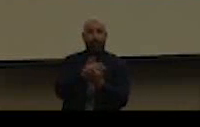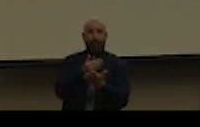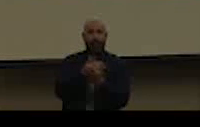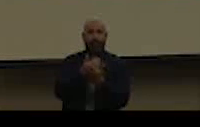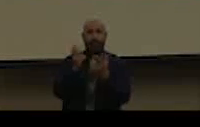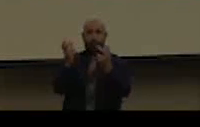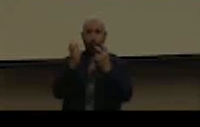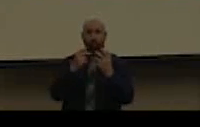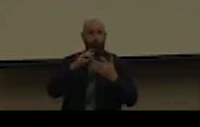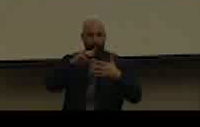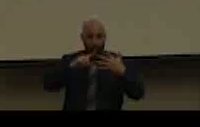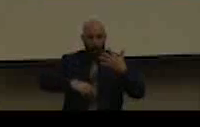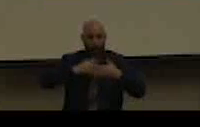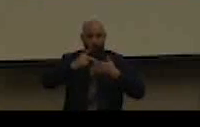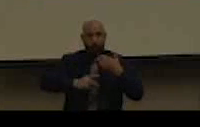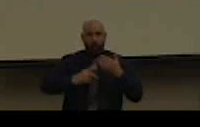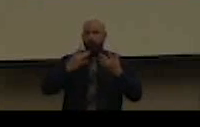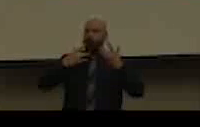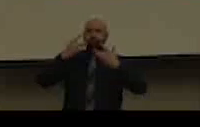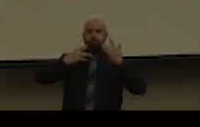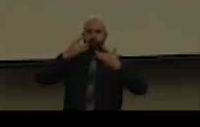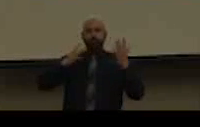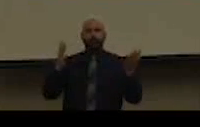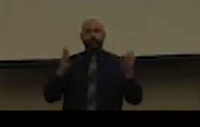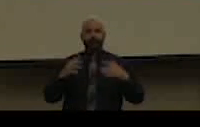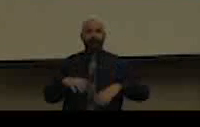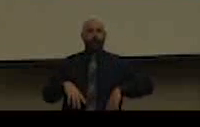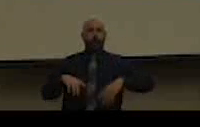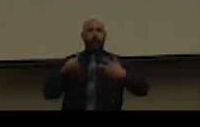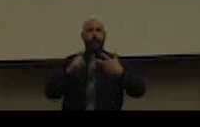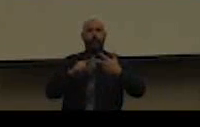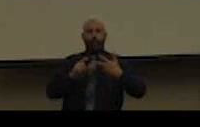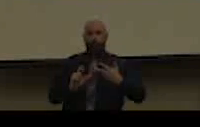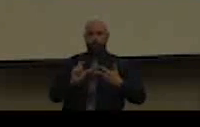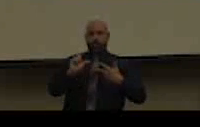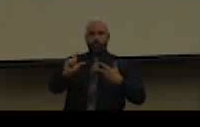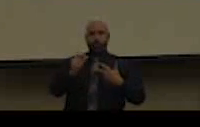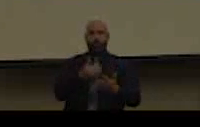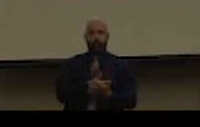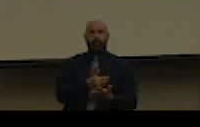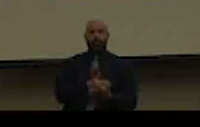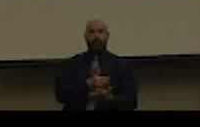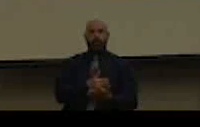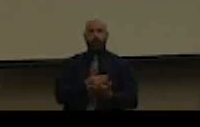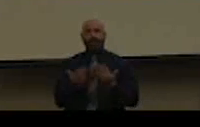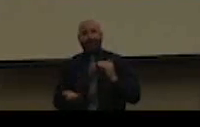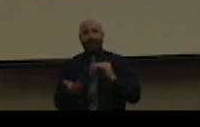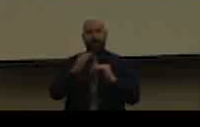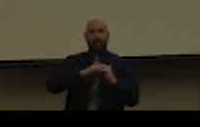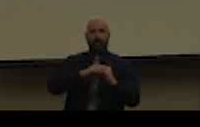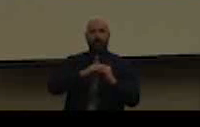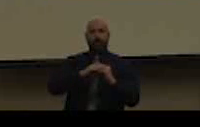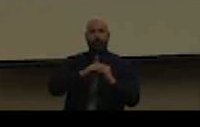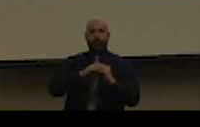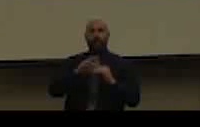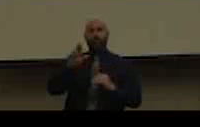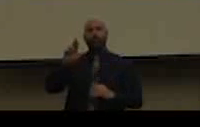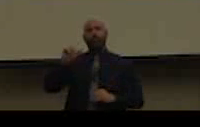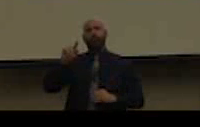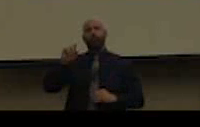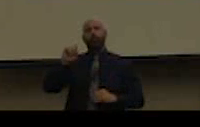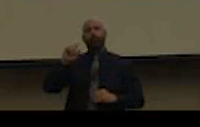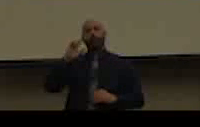The third thing that the dollars went to was modestly increasing the rate for CCAP. You'll remember last year we talked